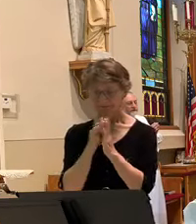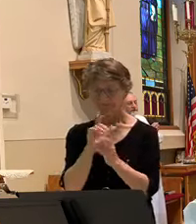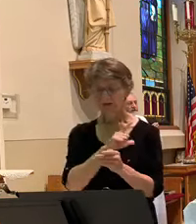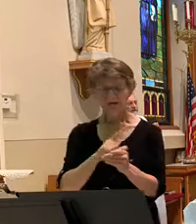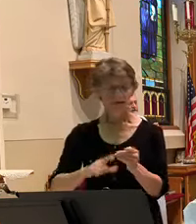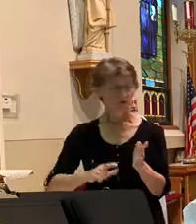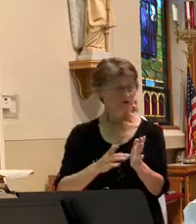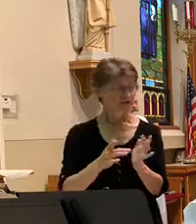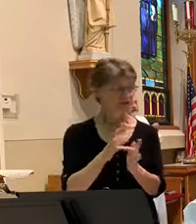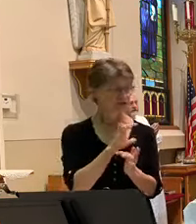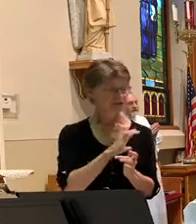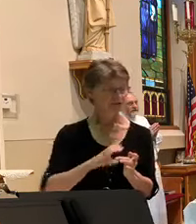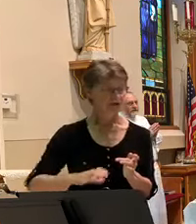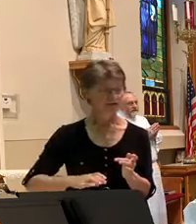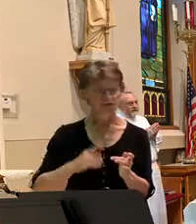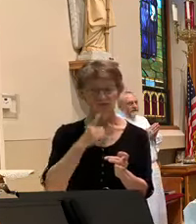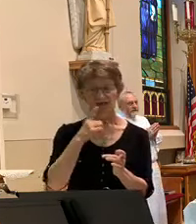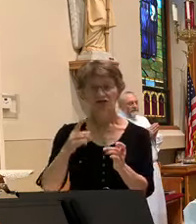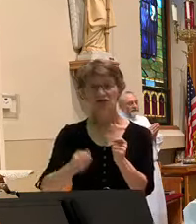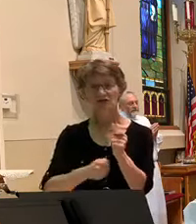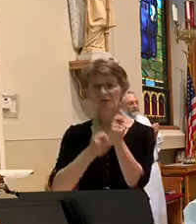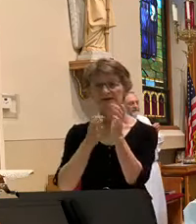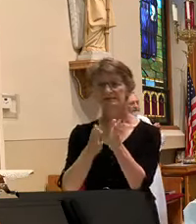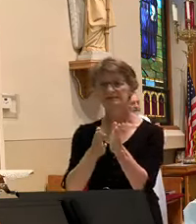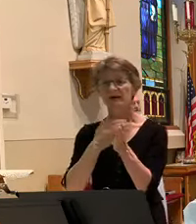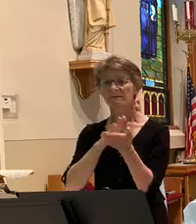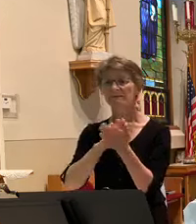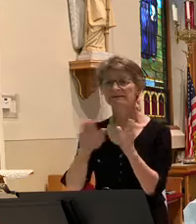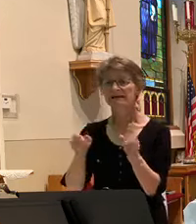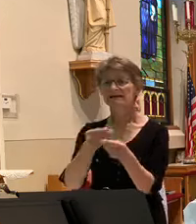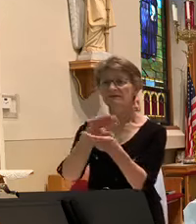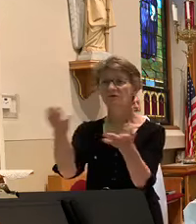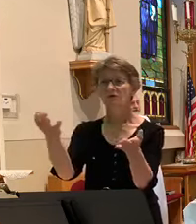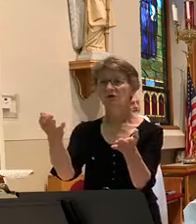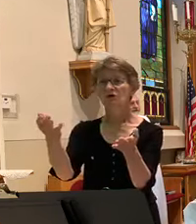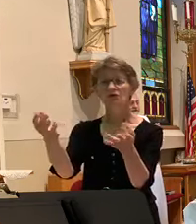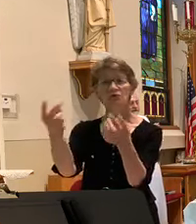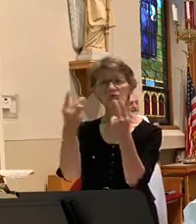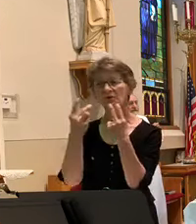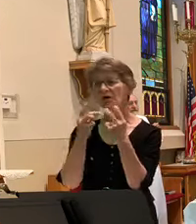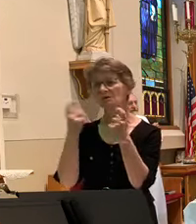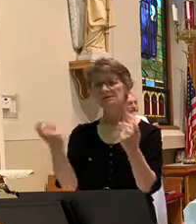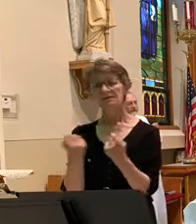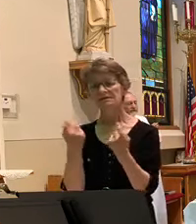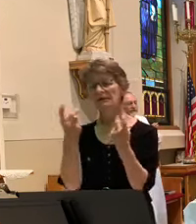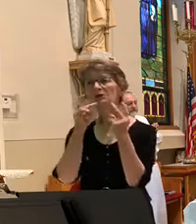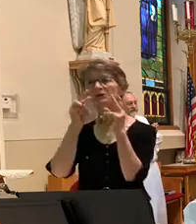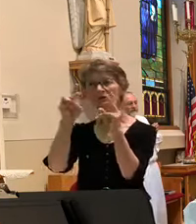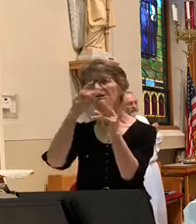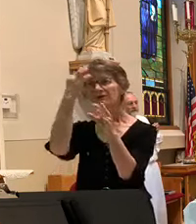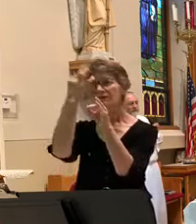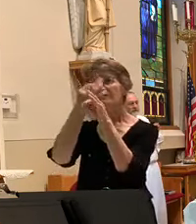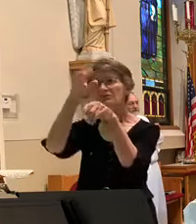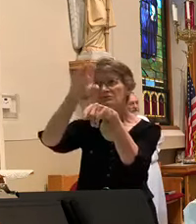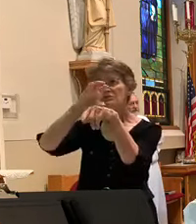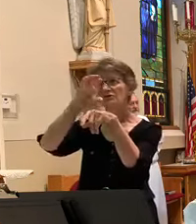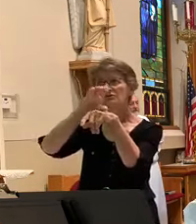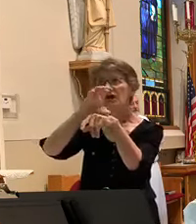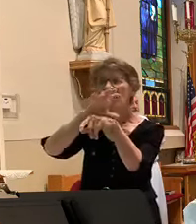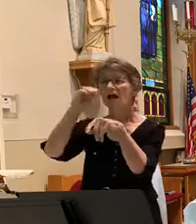Lord Jesus Christ, who said to your apostles, Peace I leave you, my peace I give you, look not on our sins, but on the faith of your